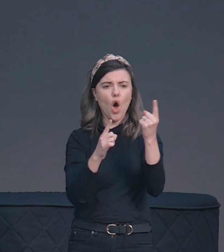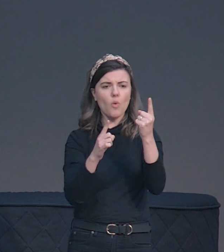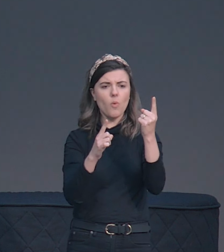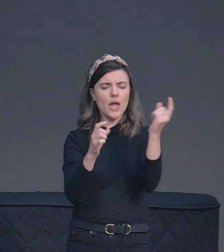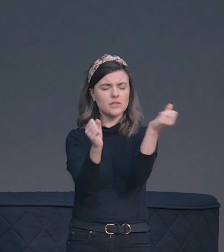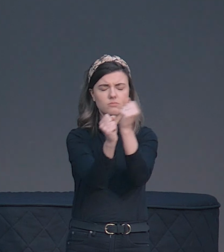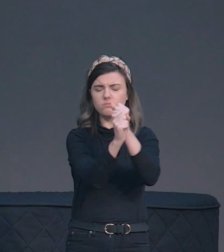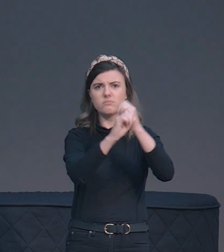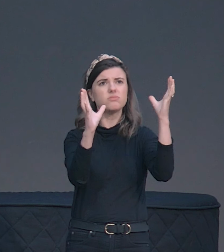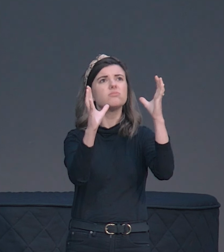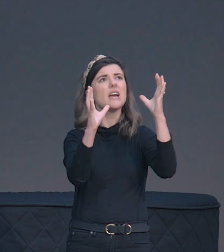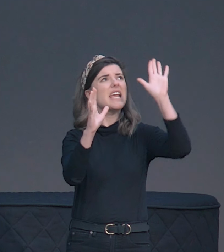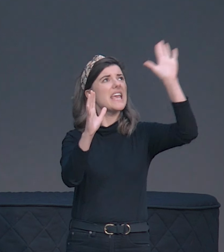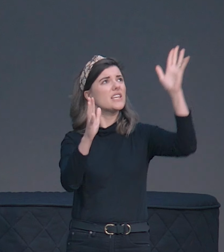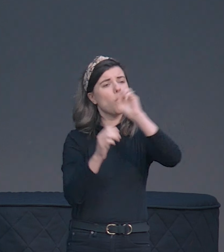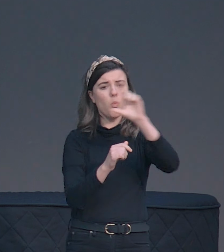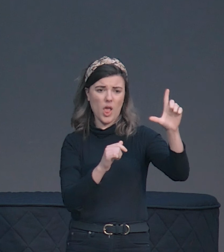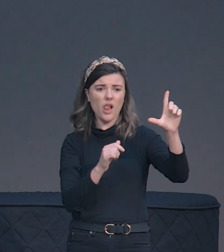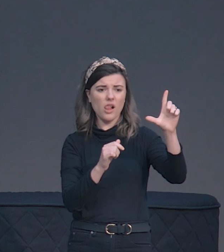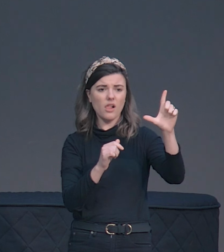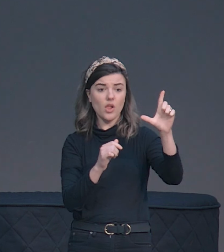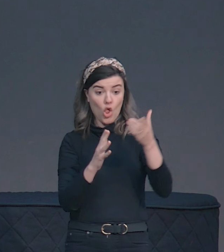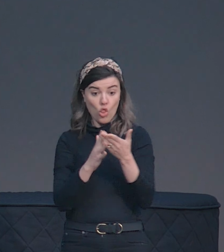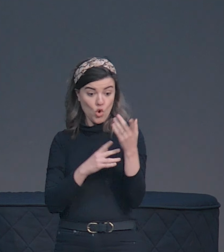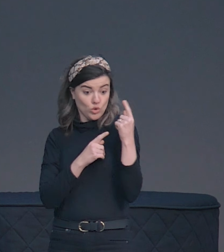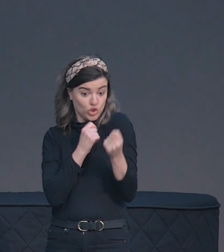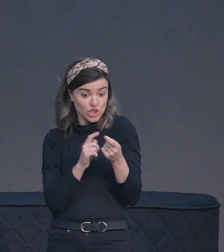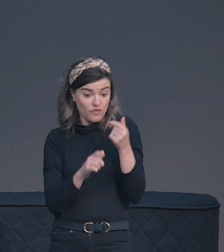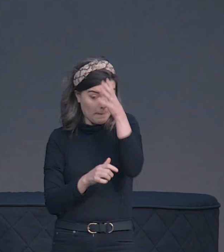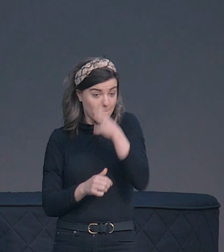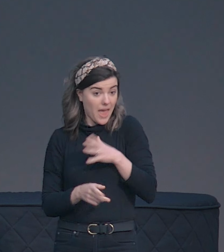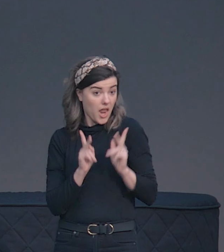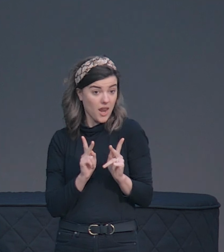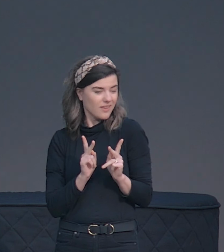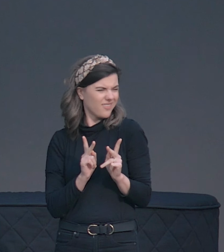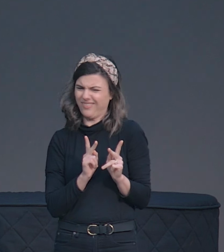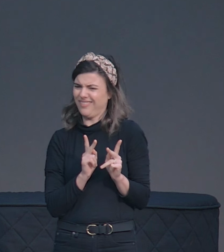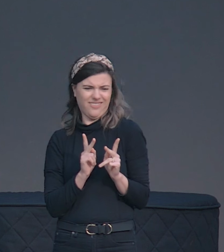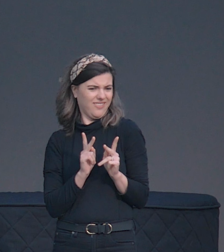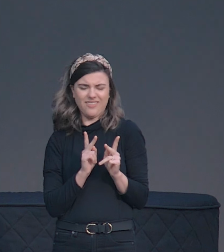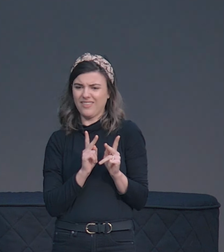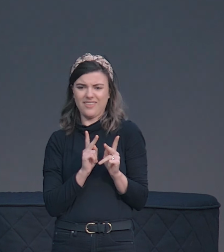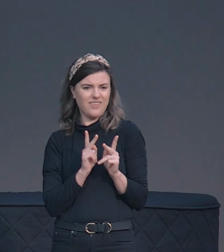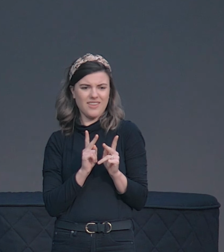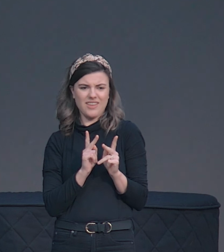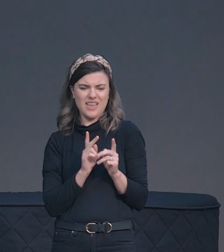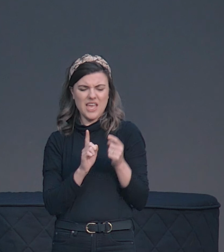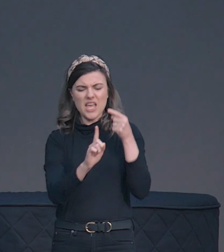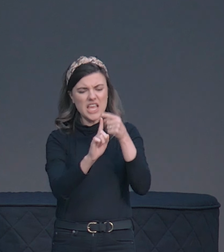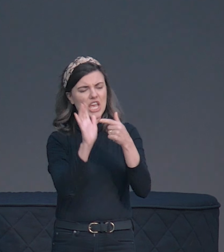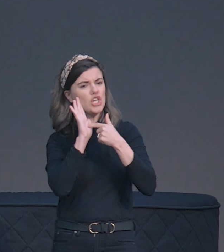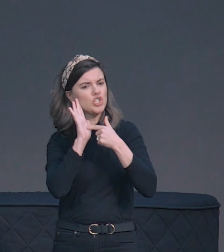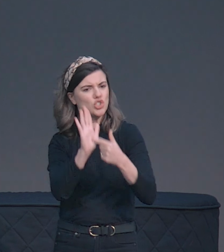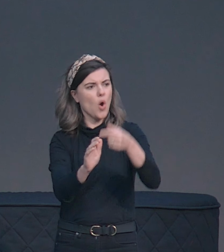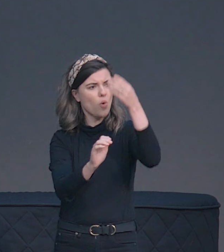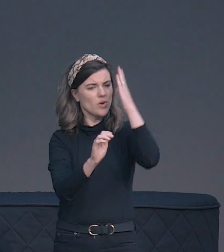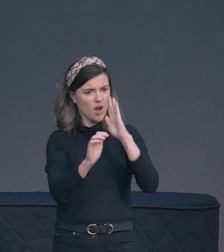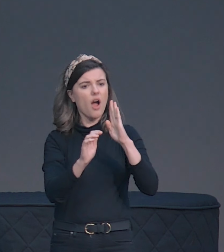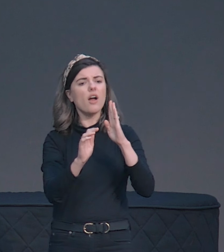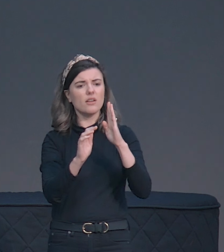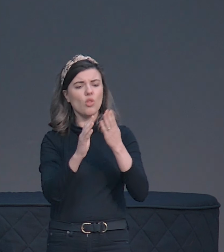Will And The Ways Of God Not The Traditions Of Men He He Exemplified The Words Of